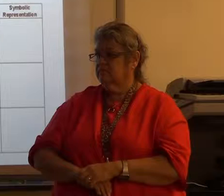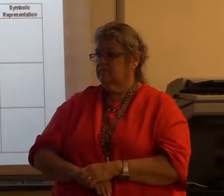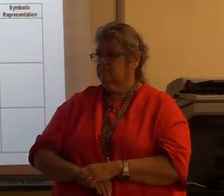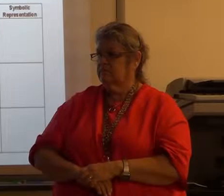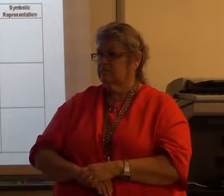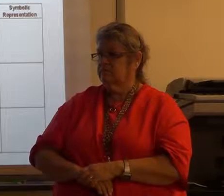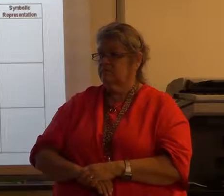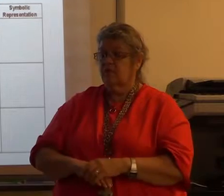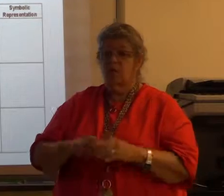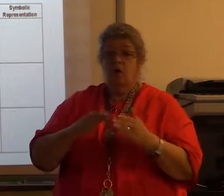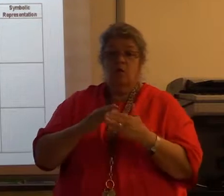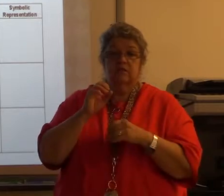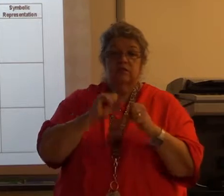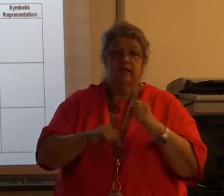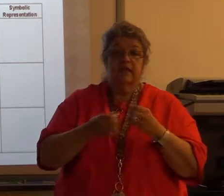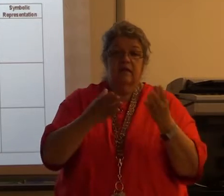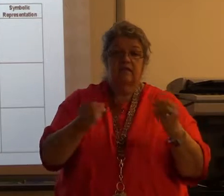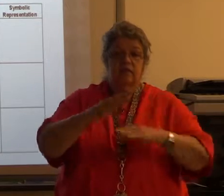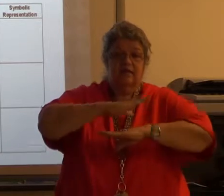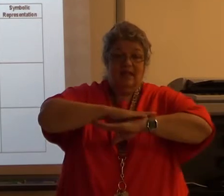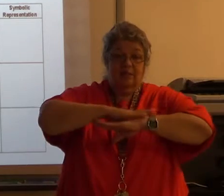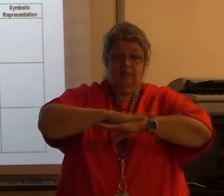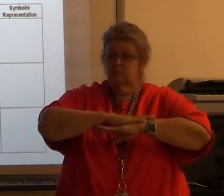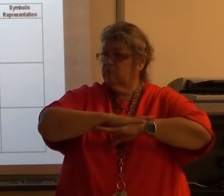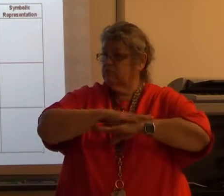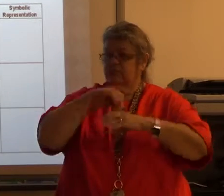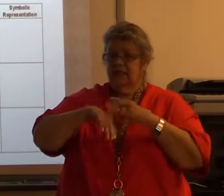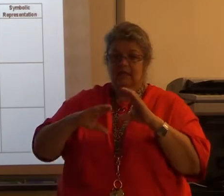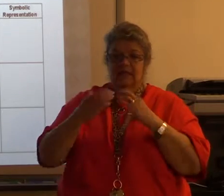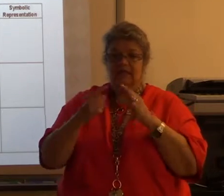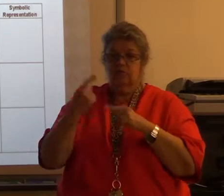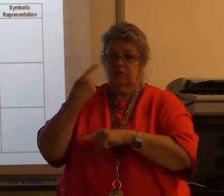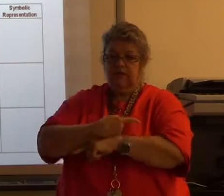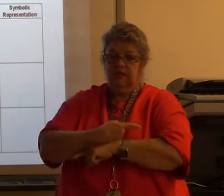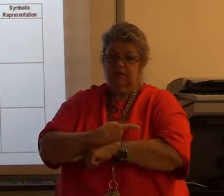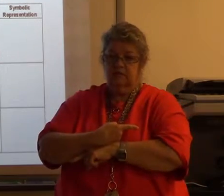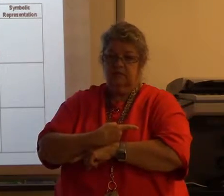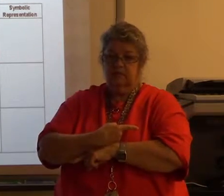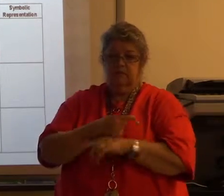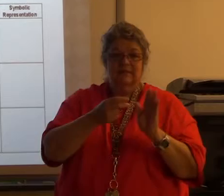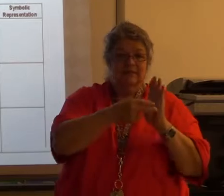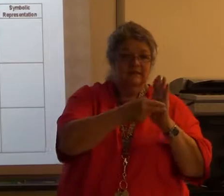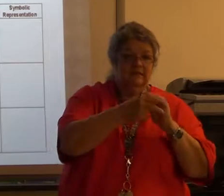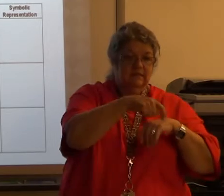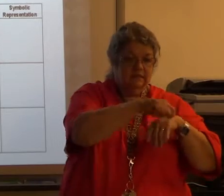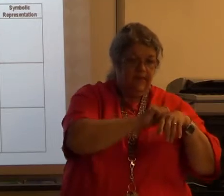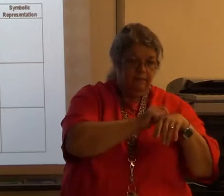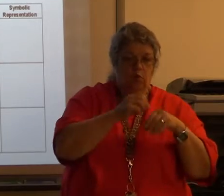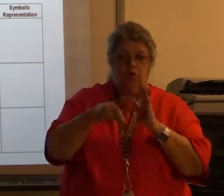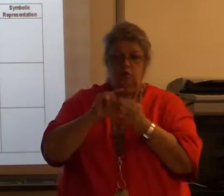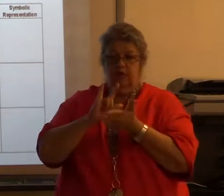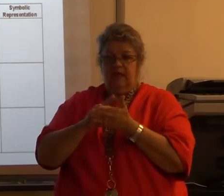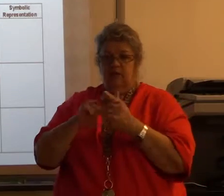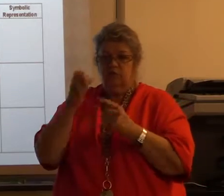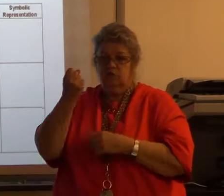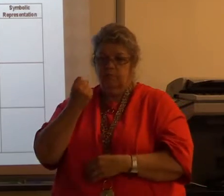Alright, so I gave you a table in class today. Tape or glue that to your spiral right underneath